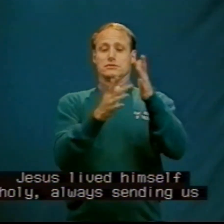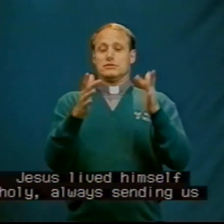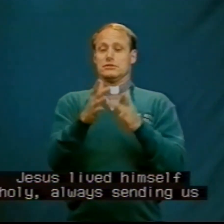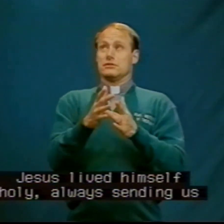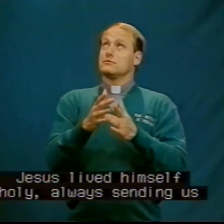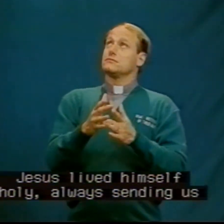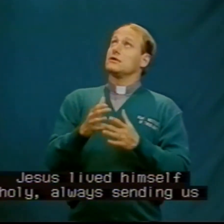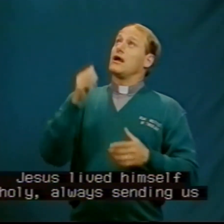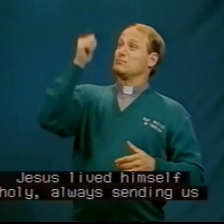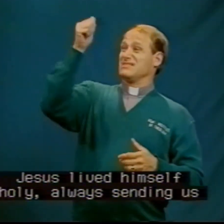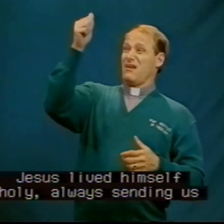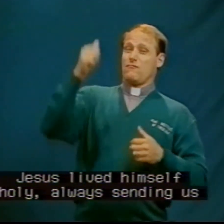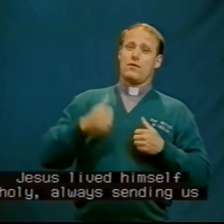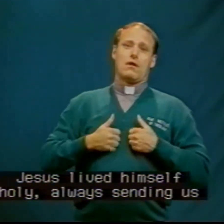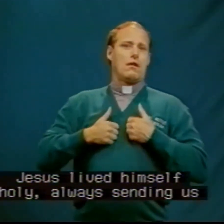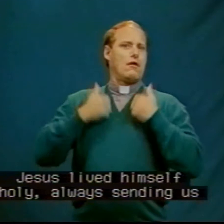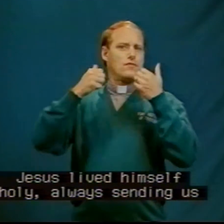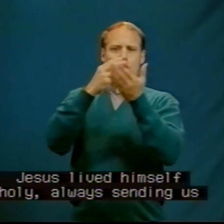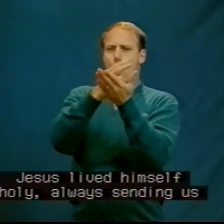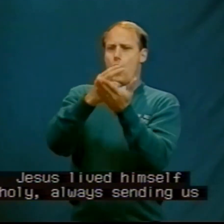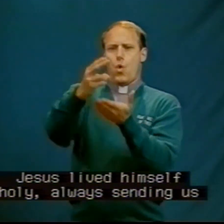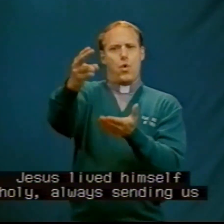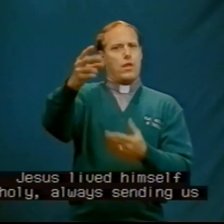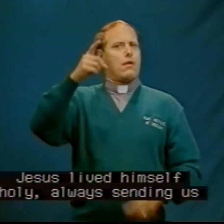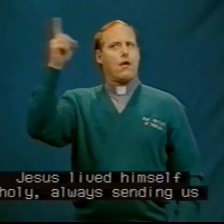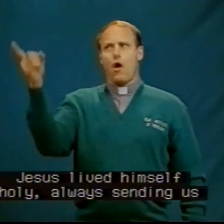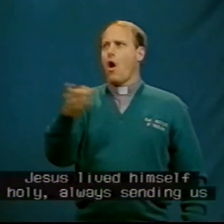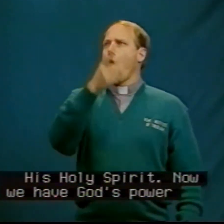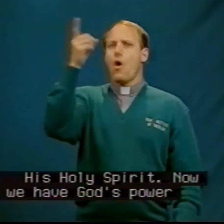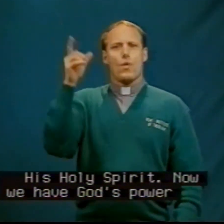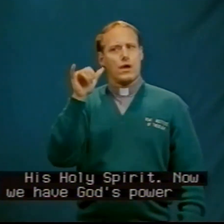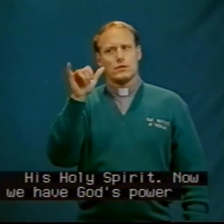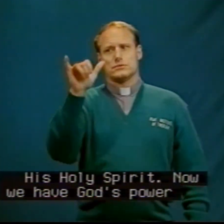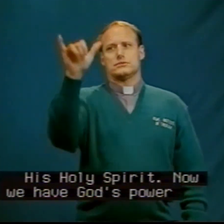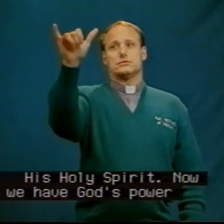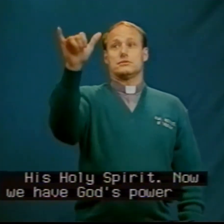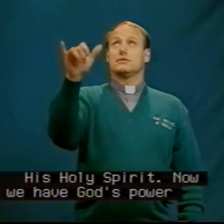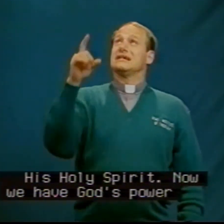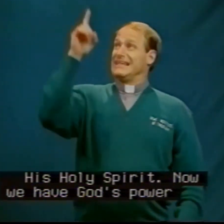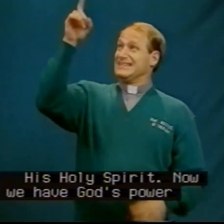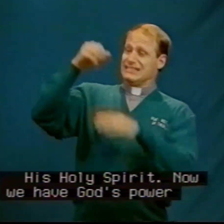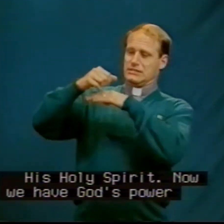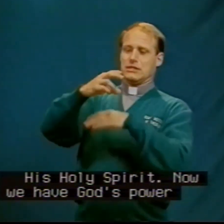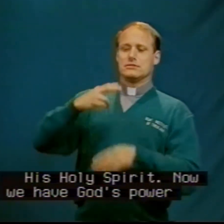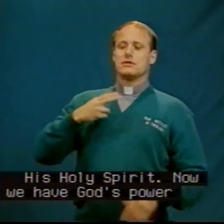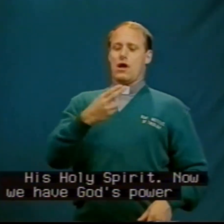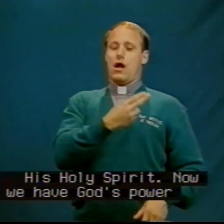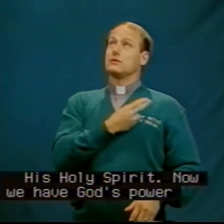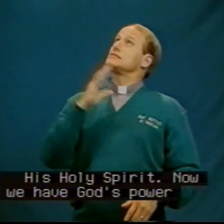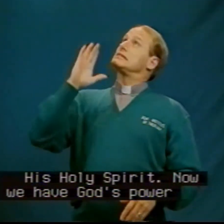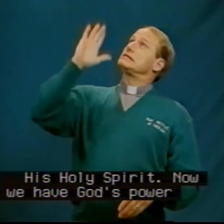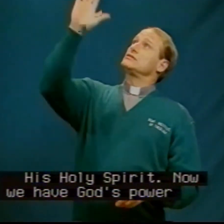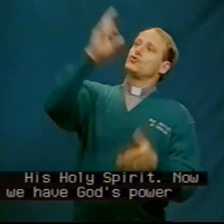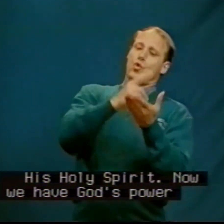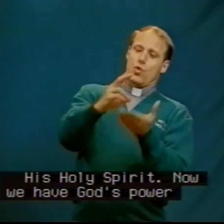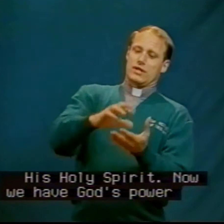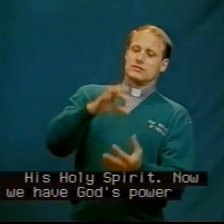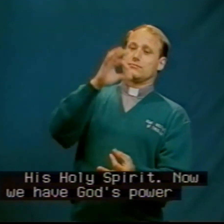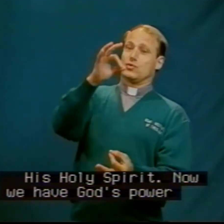Jesus lived Himself holy, always sending us His Holy Spirit. Now we have God's power